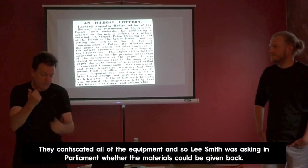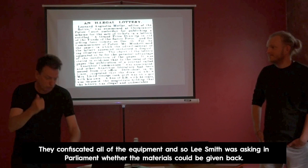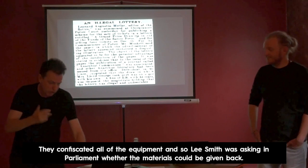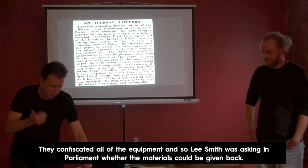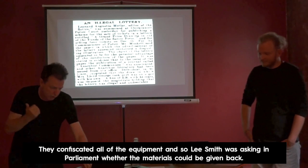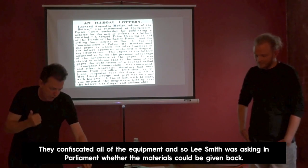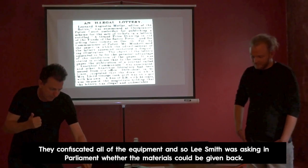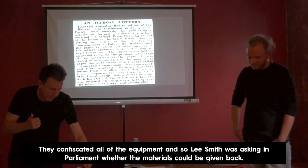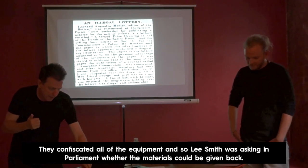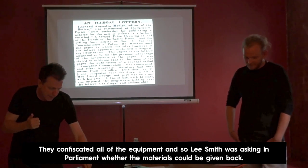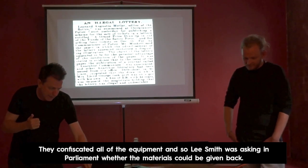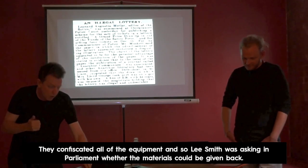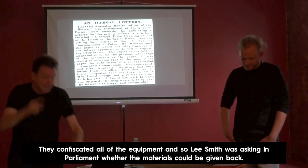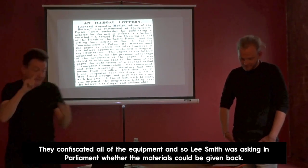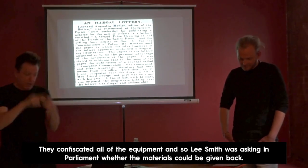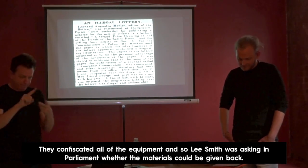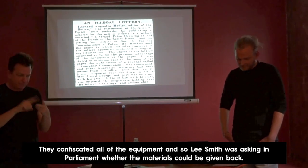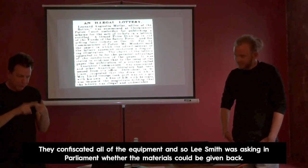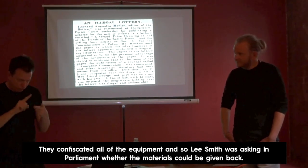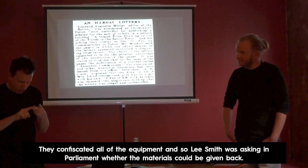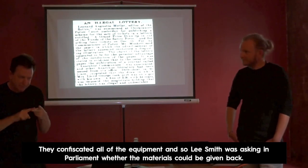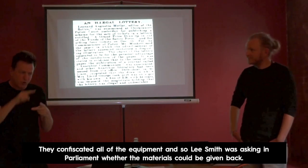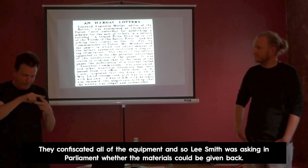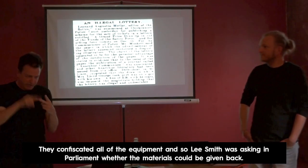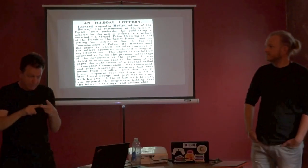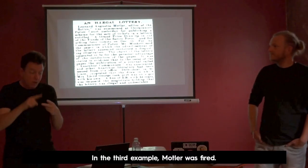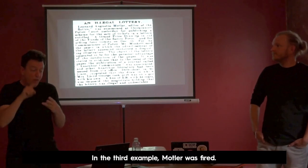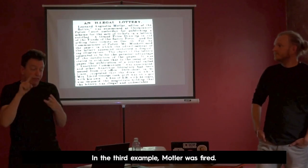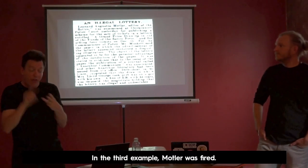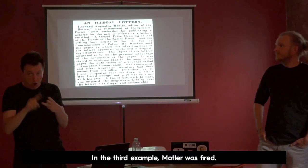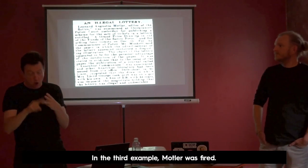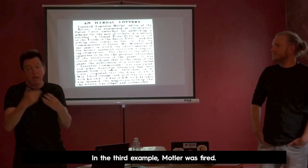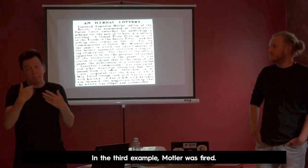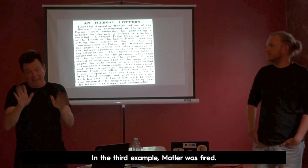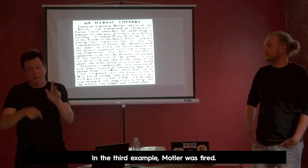So Lee was asking in Parliament whether the materials could be given back. Yes.